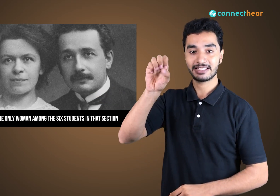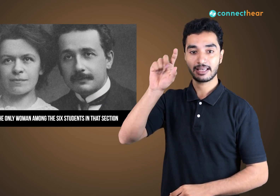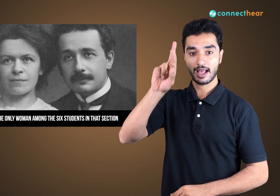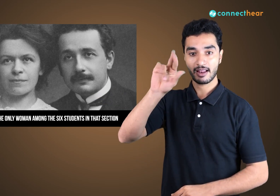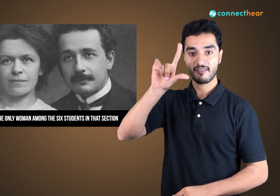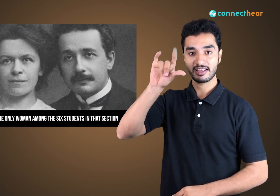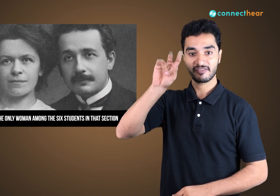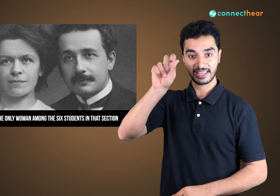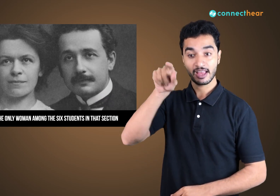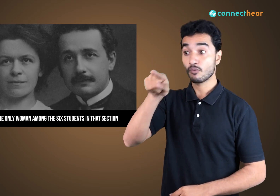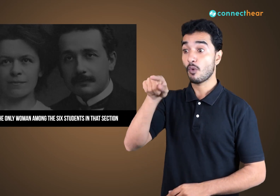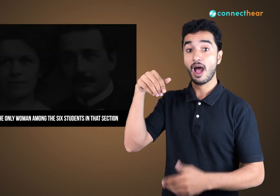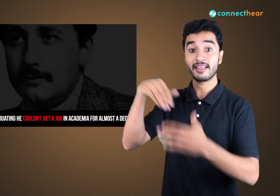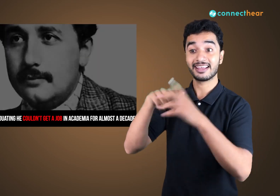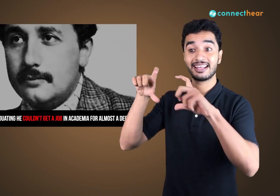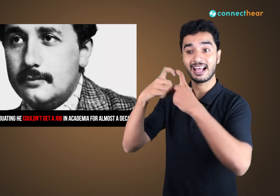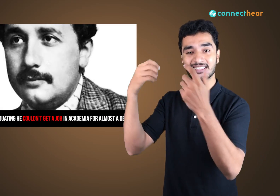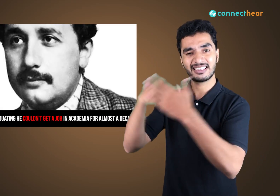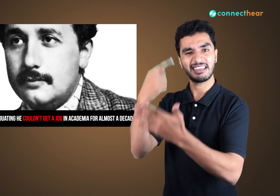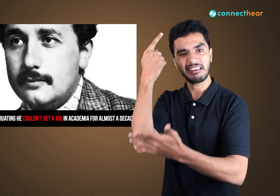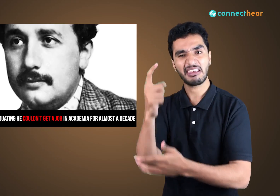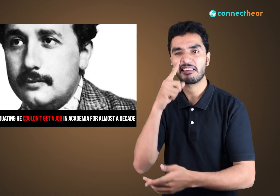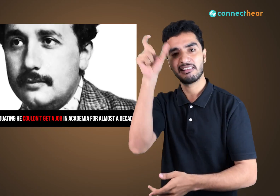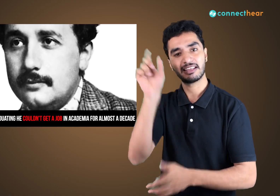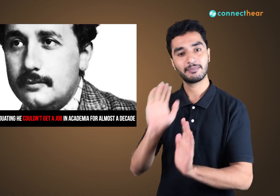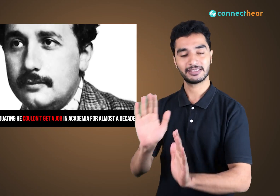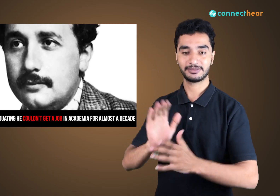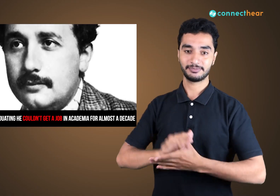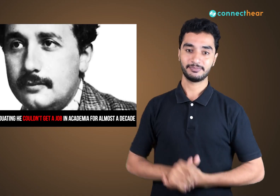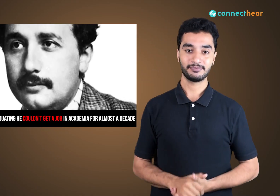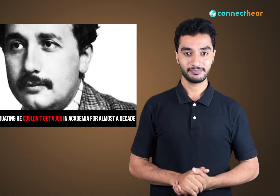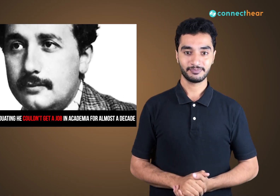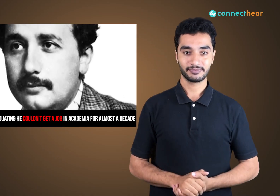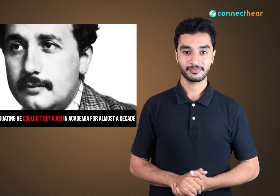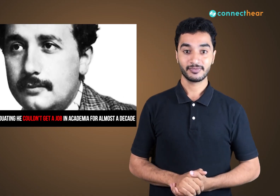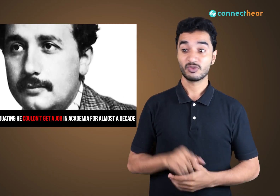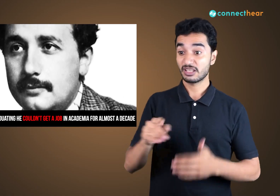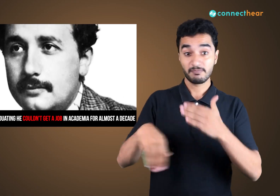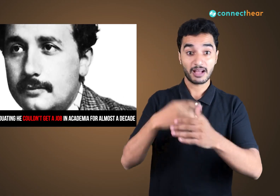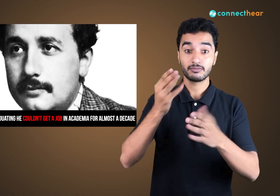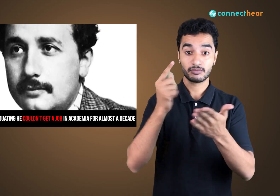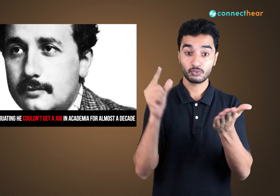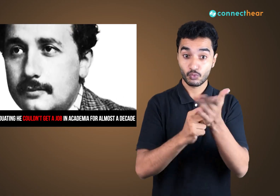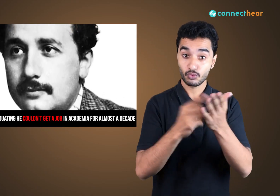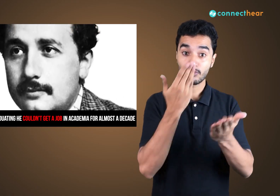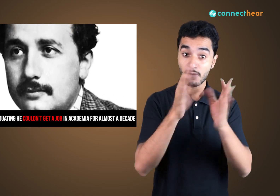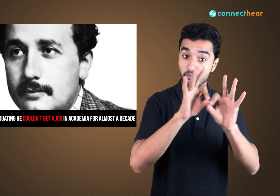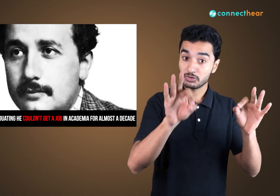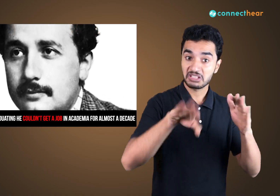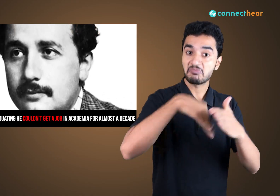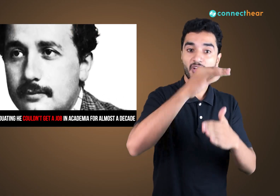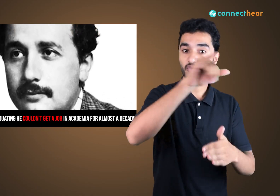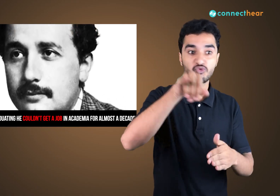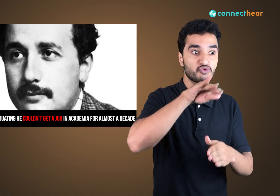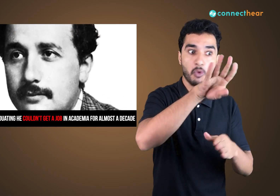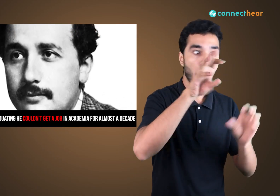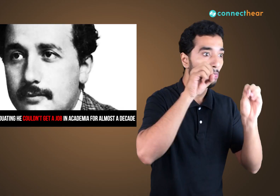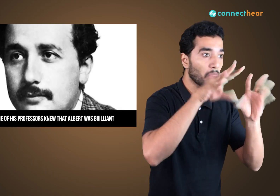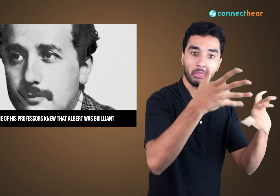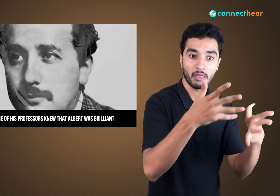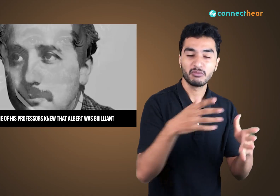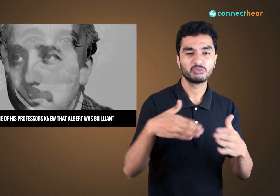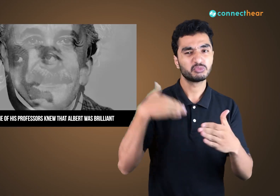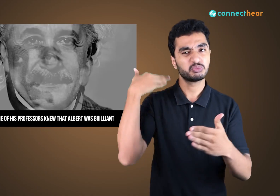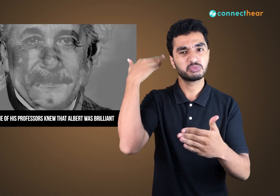6 students in that section. After finally graduating, he couldn't get a job in academia for almost a